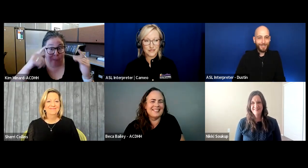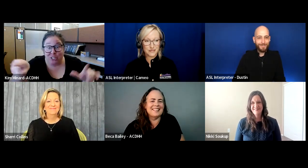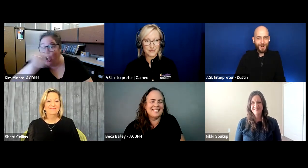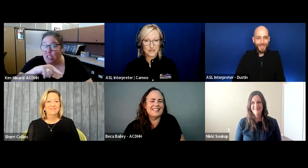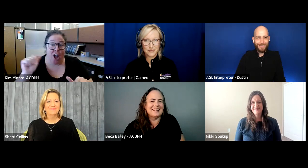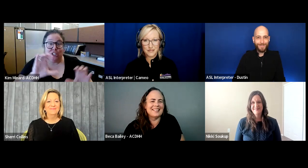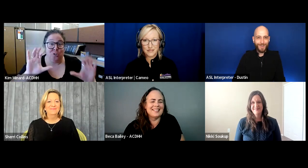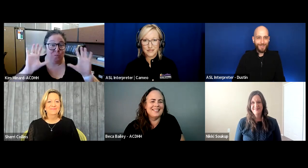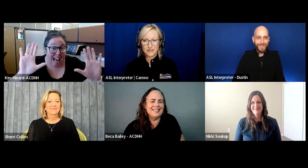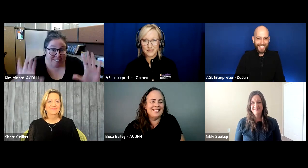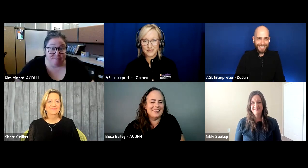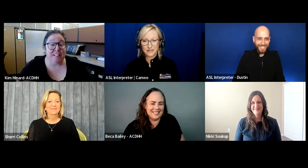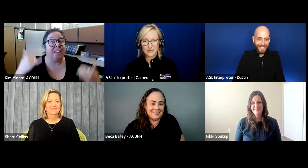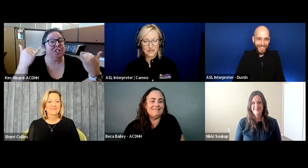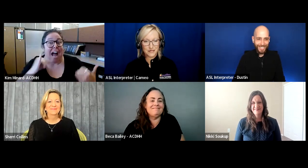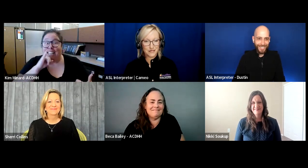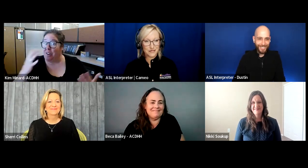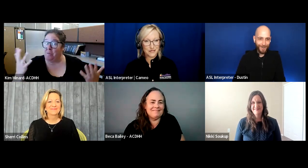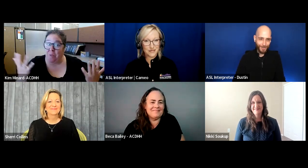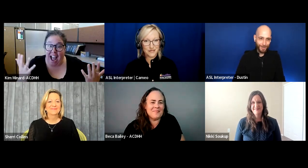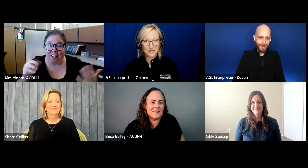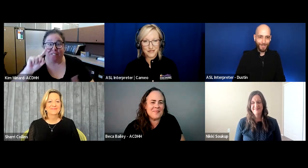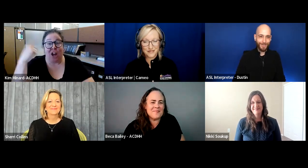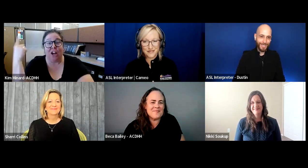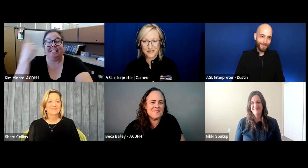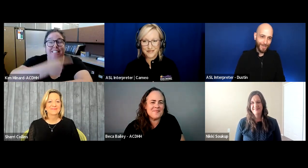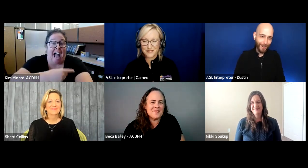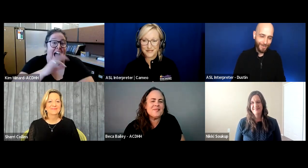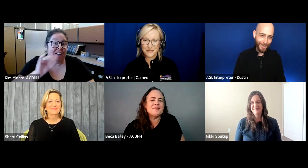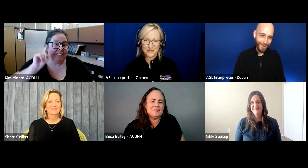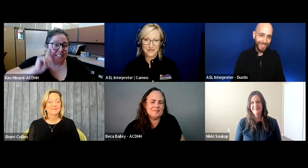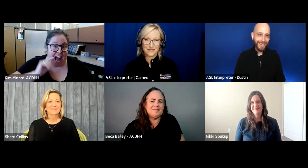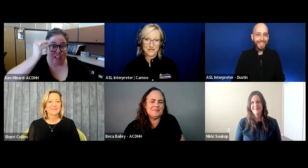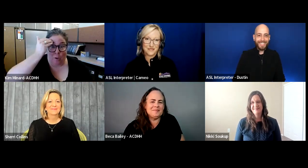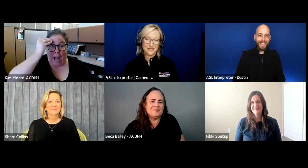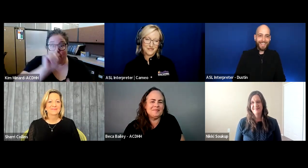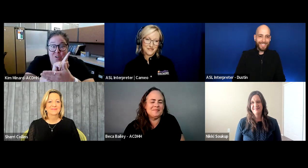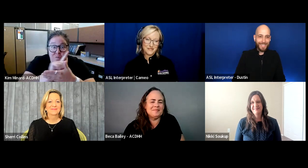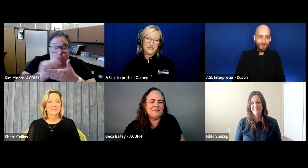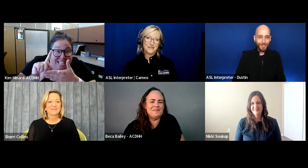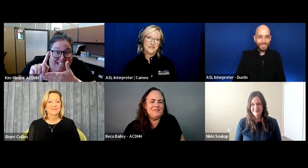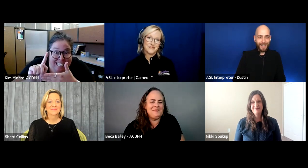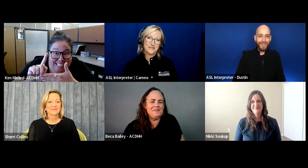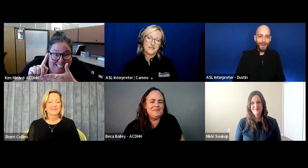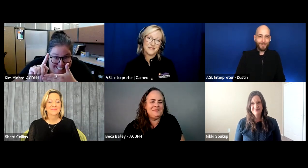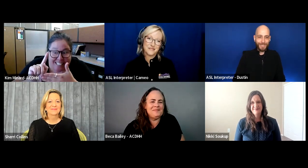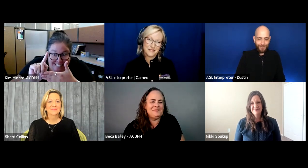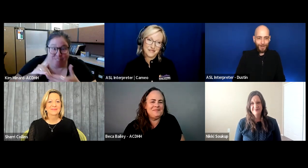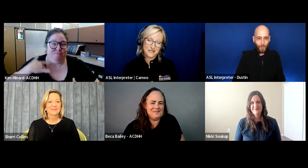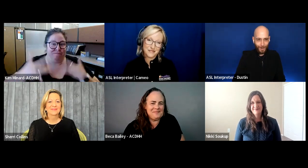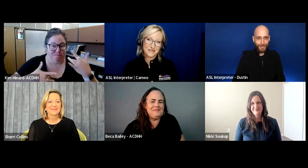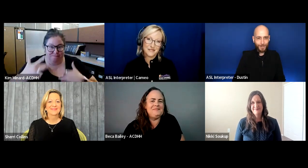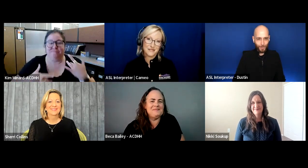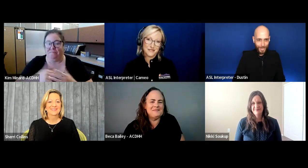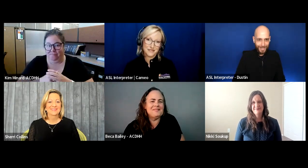Hello, good morning from ACDHH, the Arizona Commission for the Deaf and the Hard of Hearing. Today is the first day of